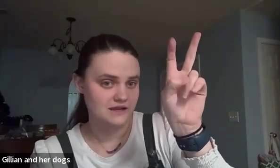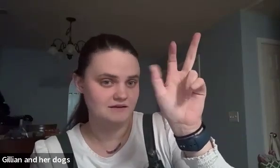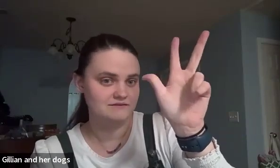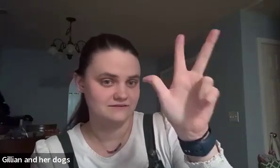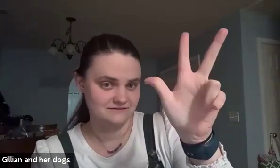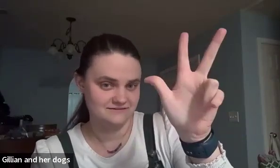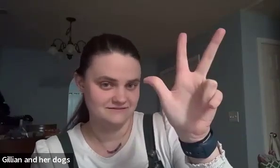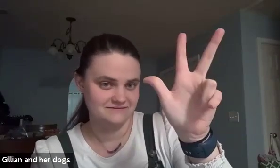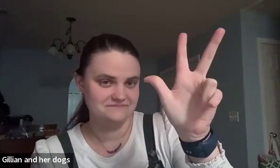3,